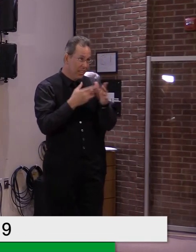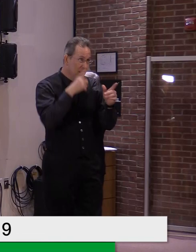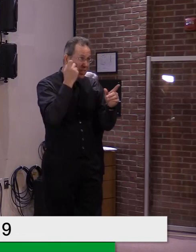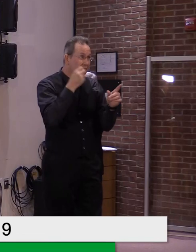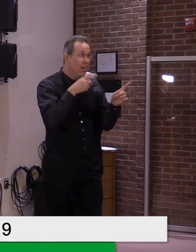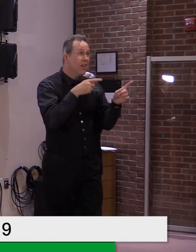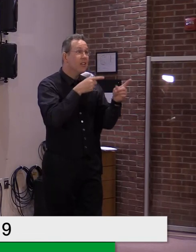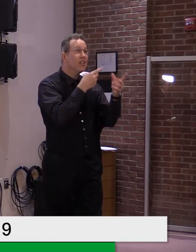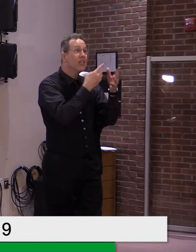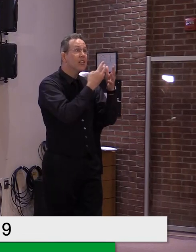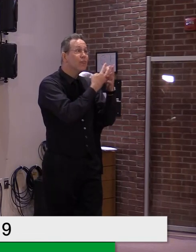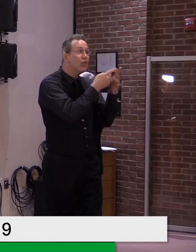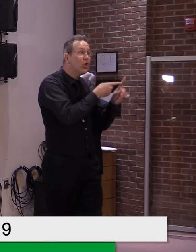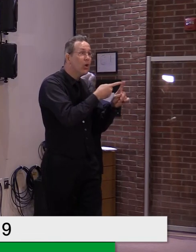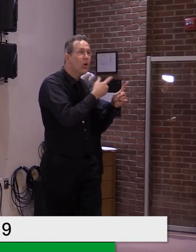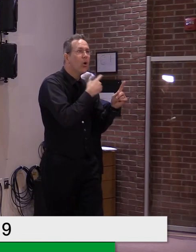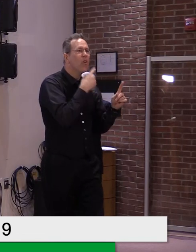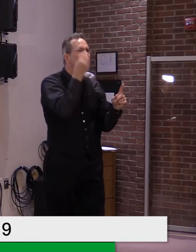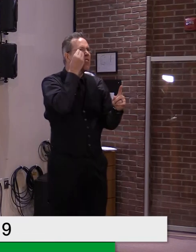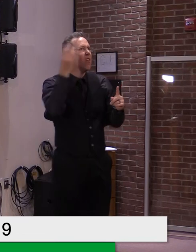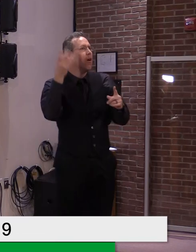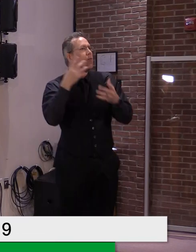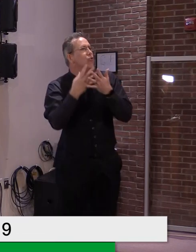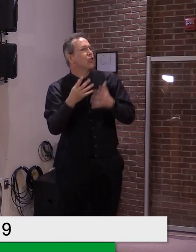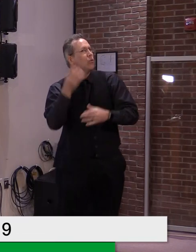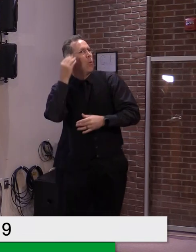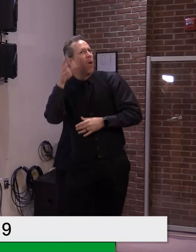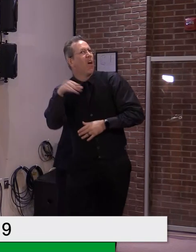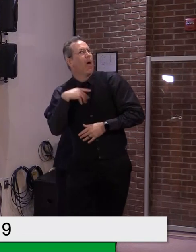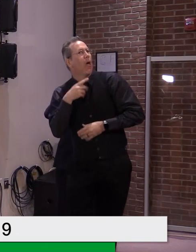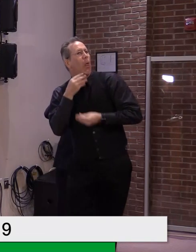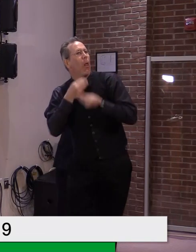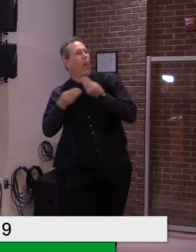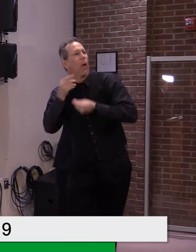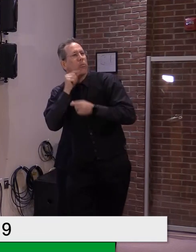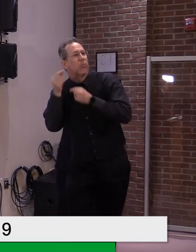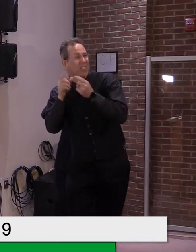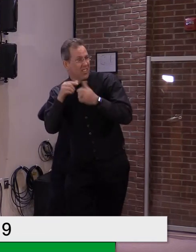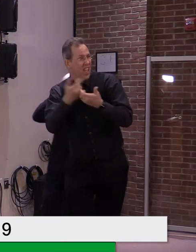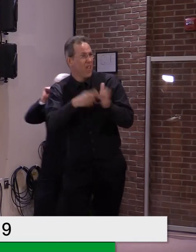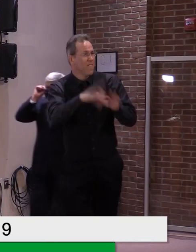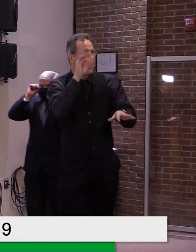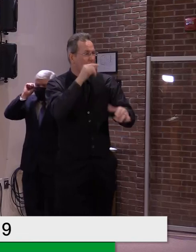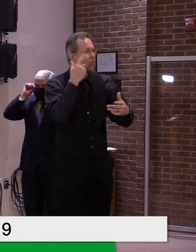inmates for speaking openly about it.